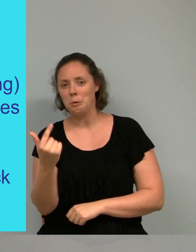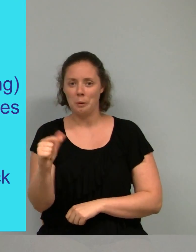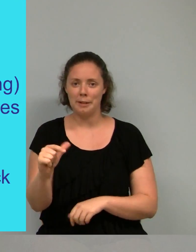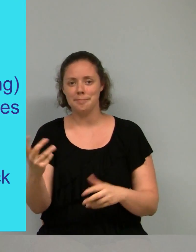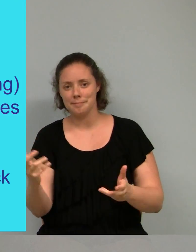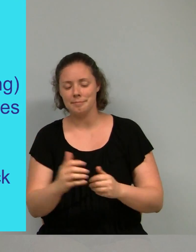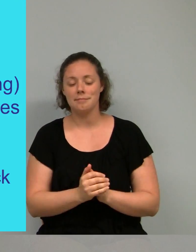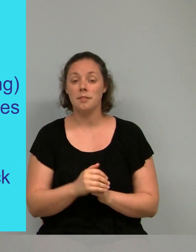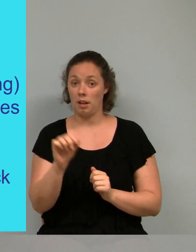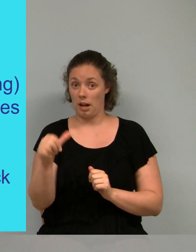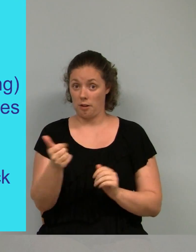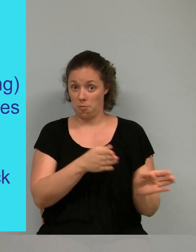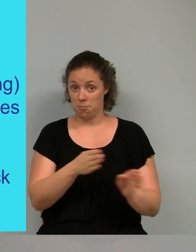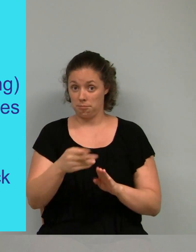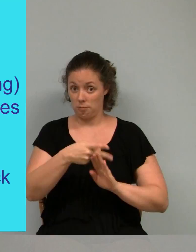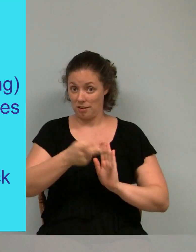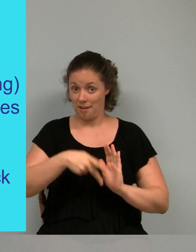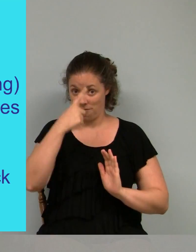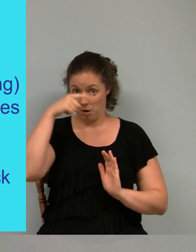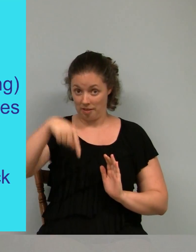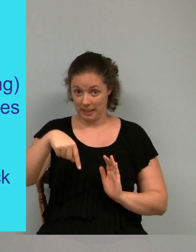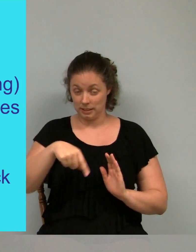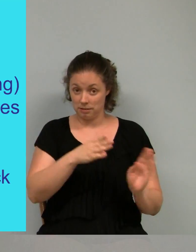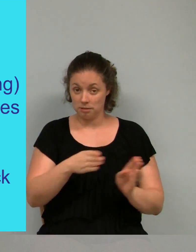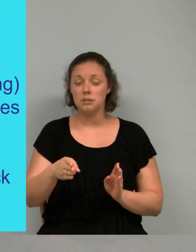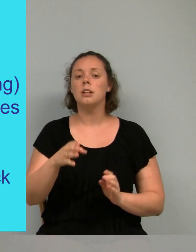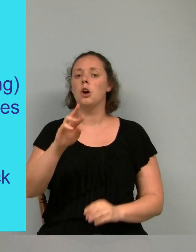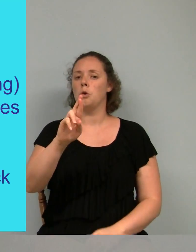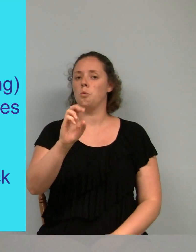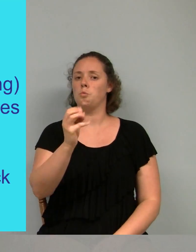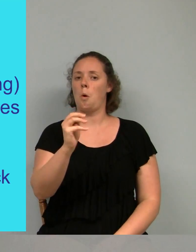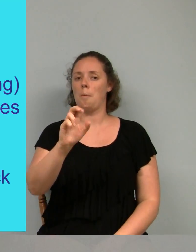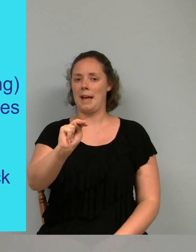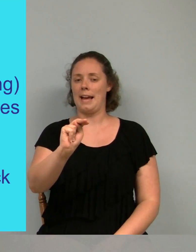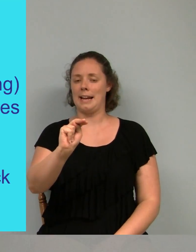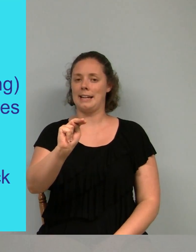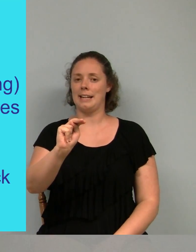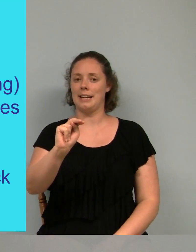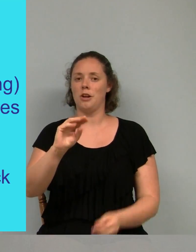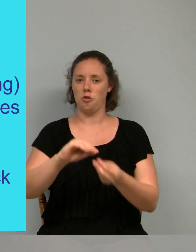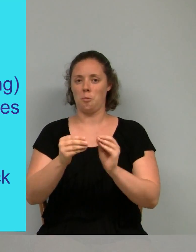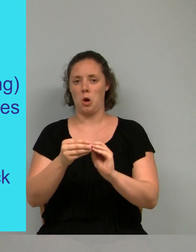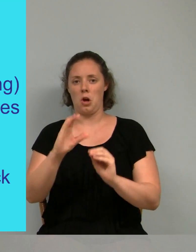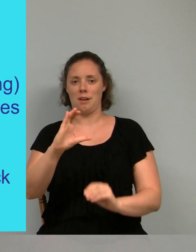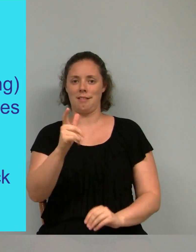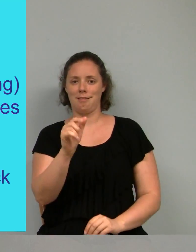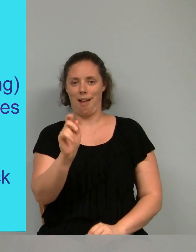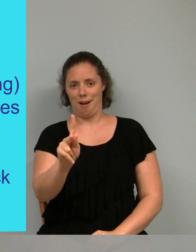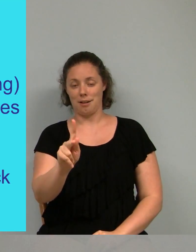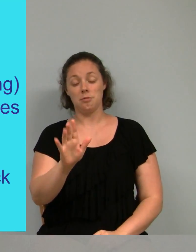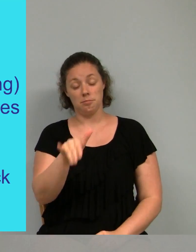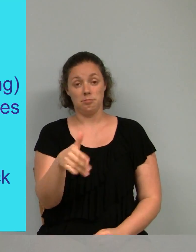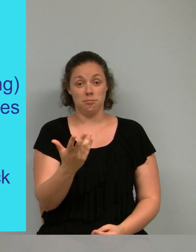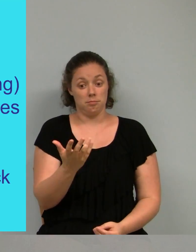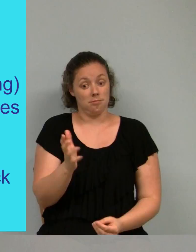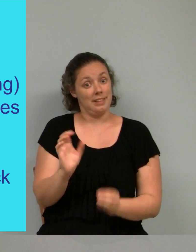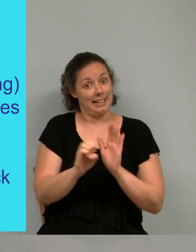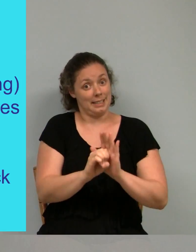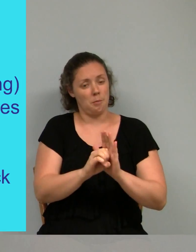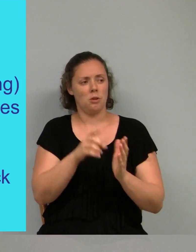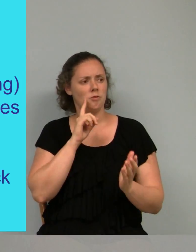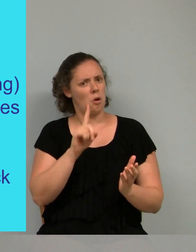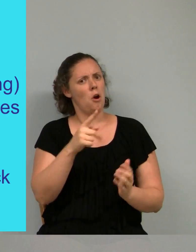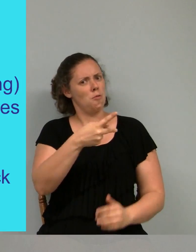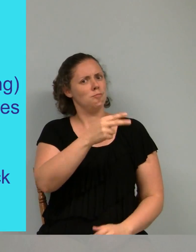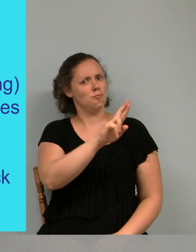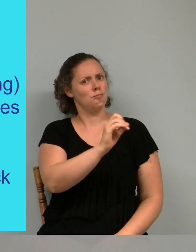Another planned project in this series is a Roman numeral clock. Roman numeral clock is another example of practicality